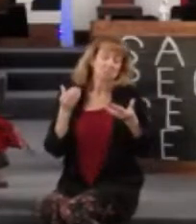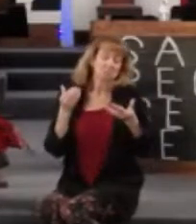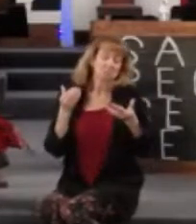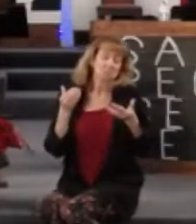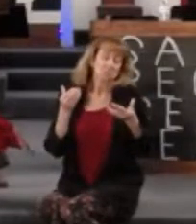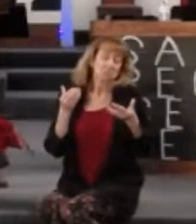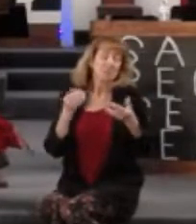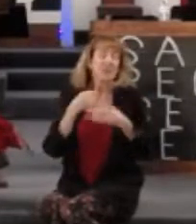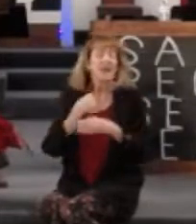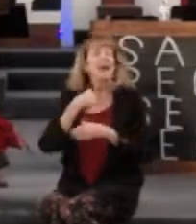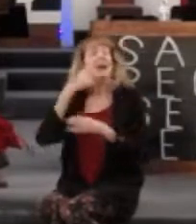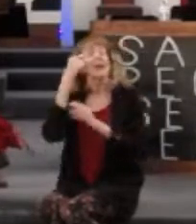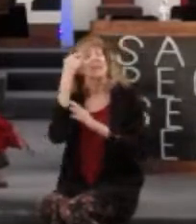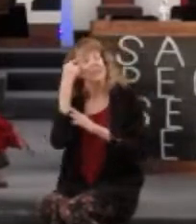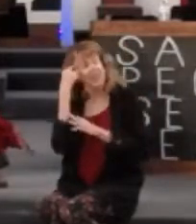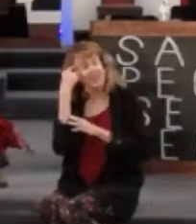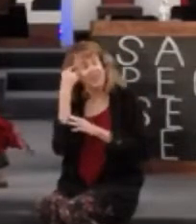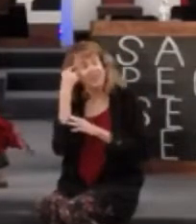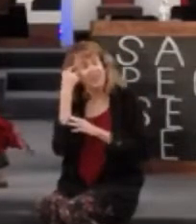I think,